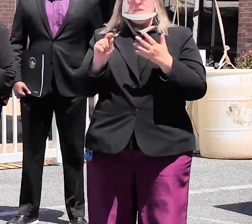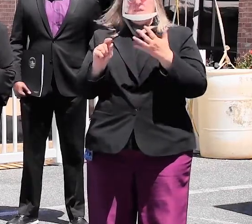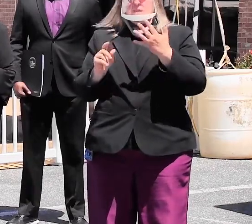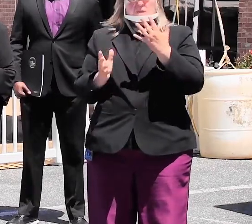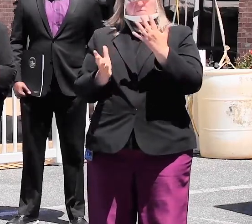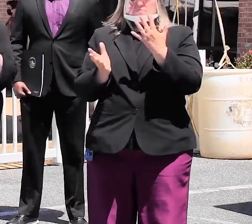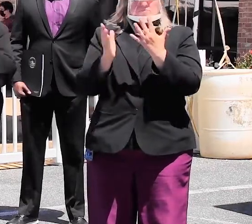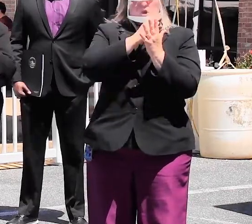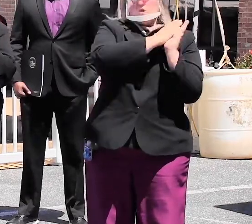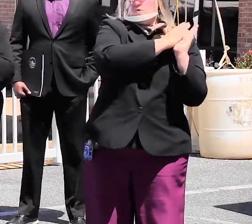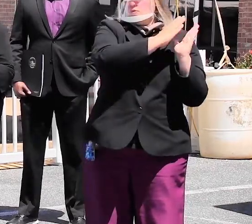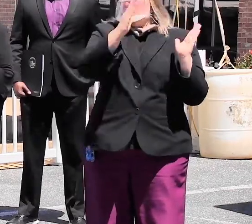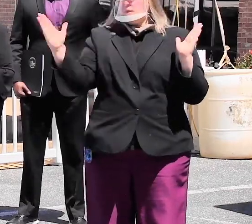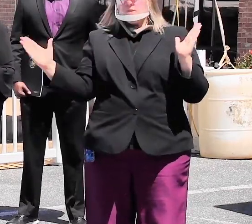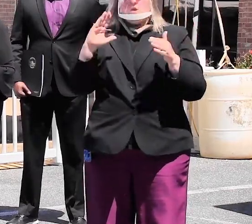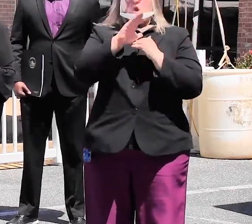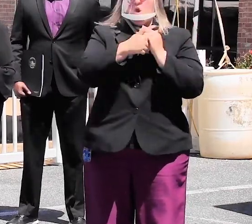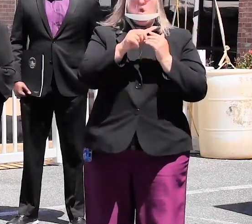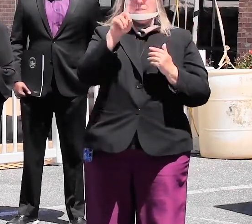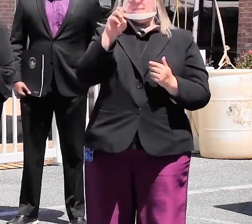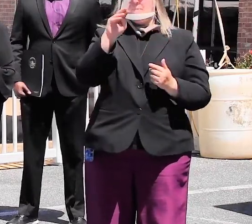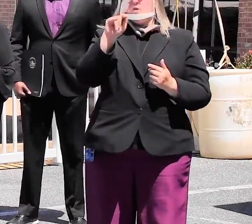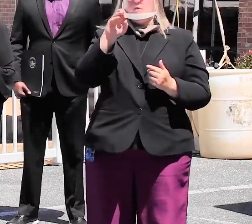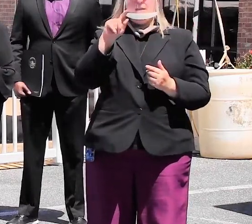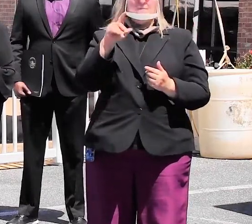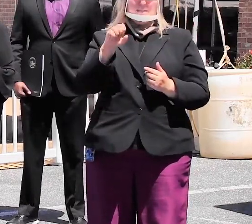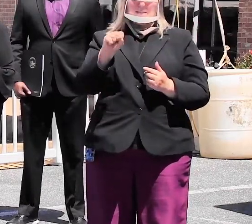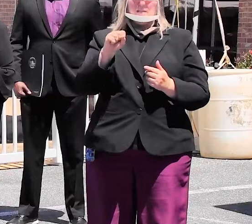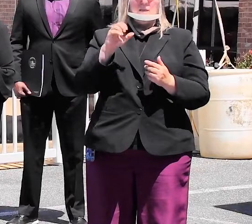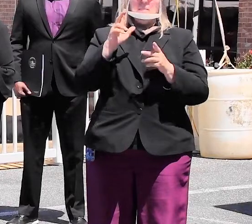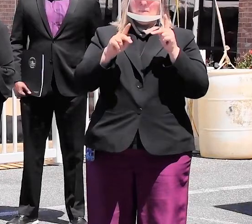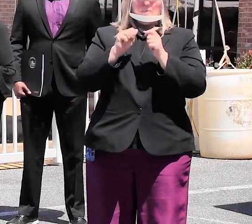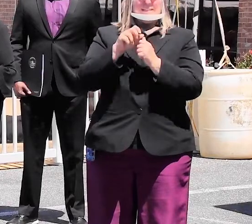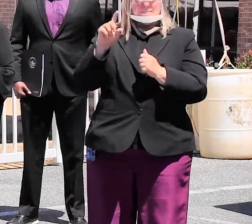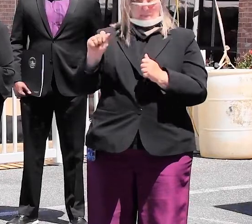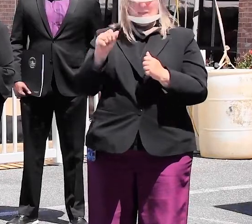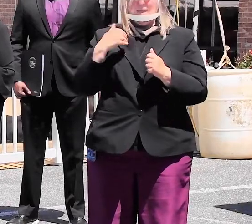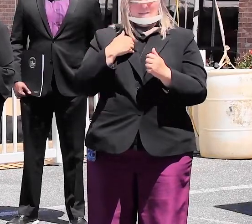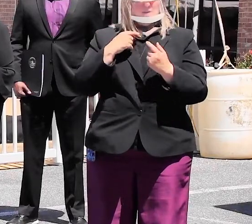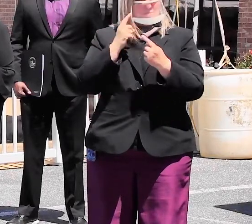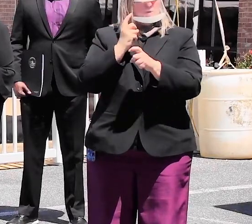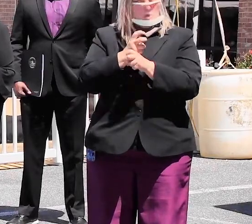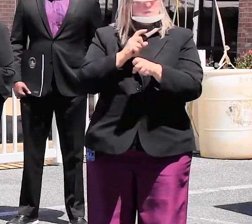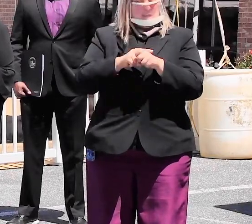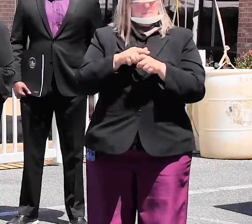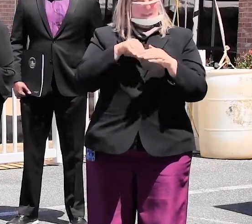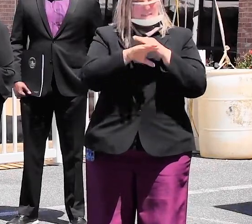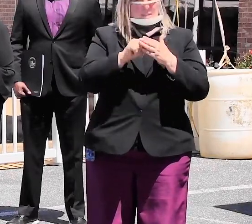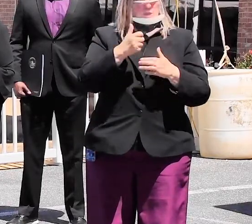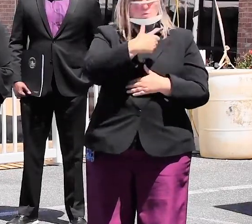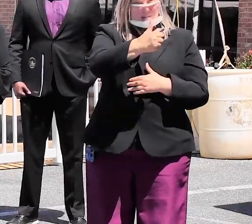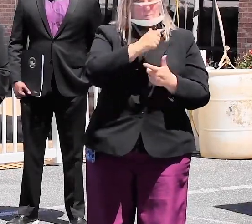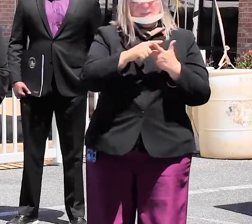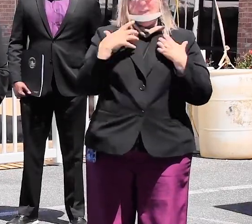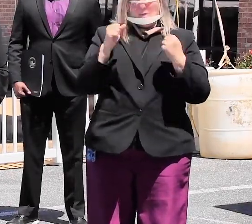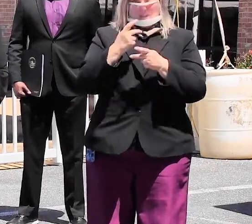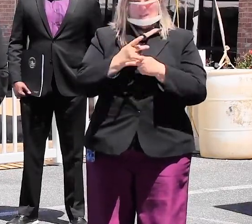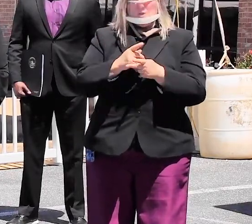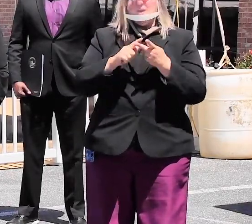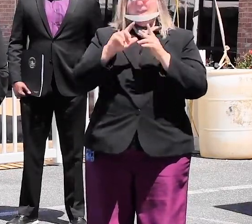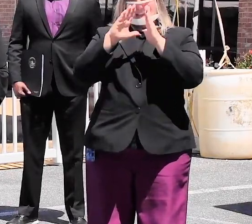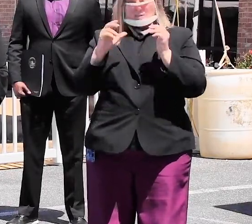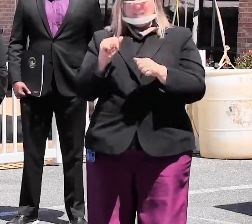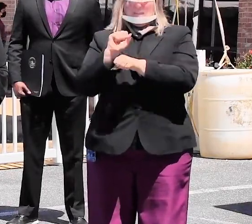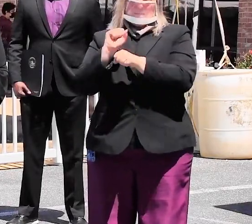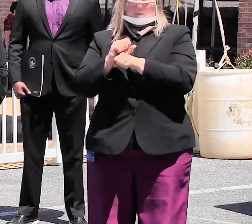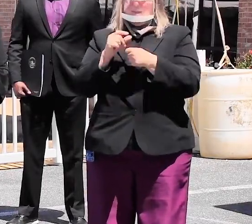over demographic lines. People with disabilities often have trouble accessing transportation, healthcare, housing, and employment,